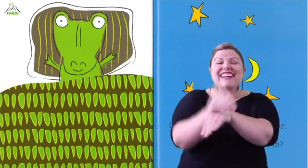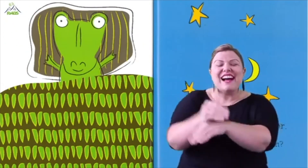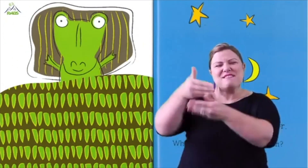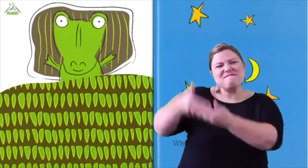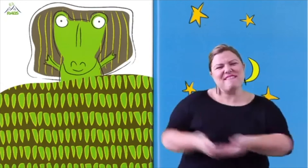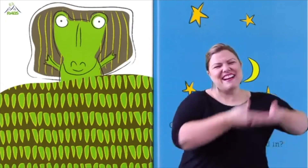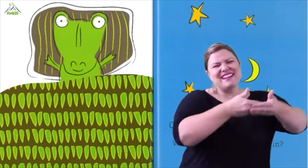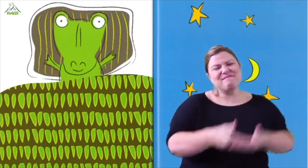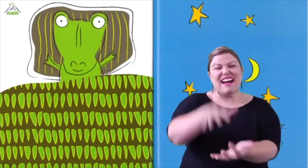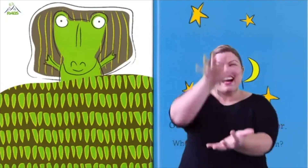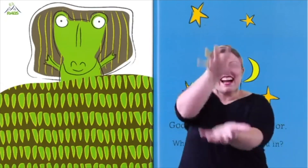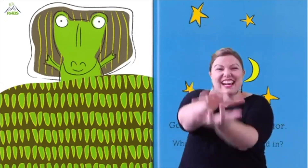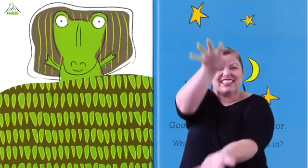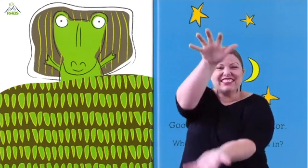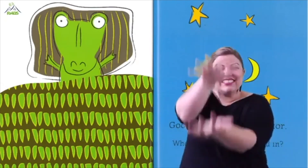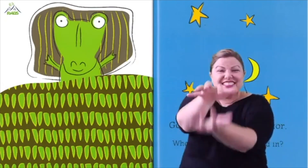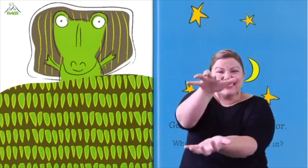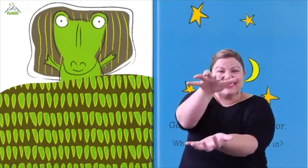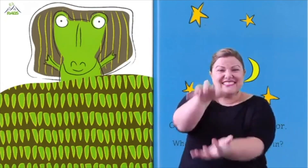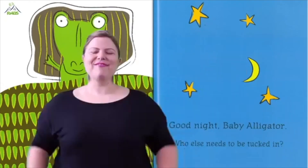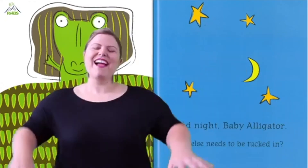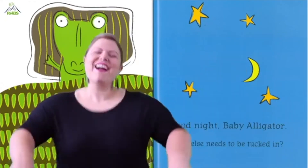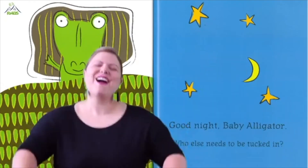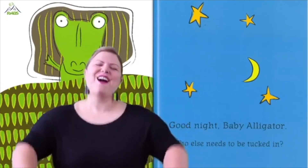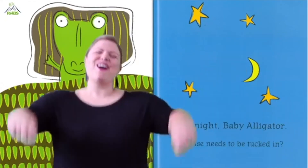Good night, baby alligator.